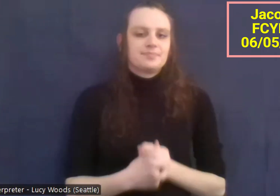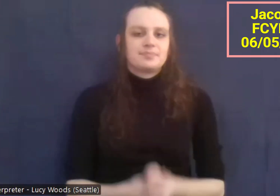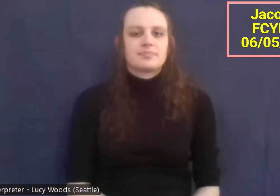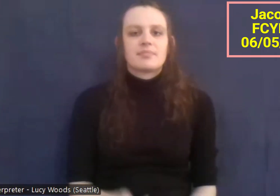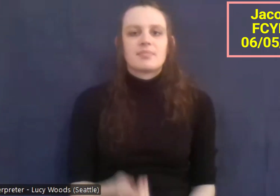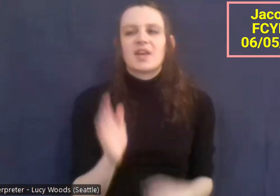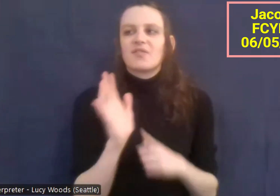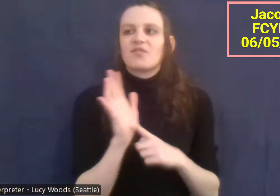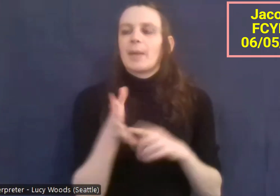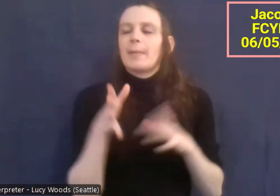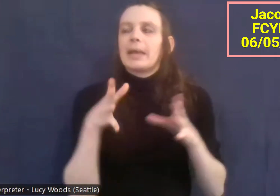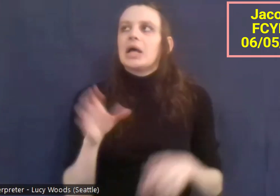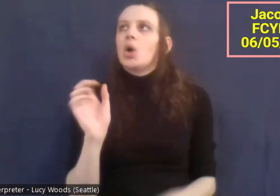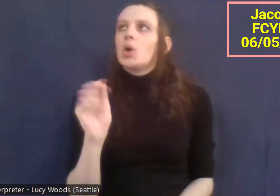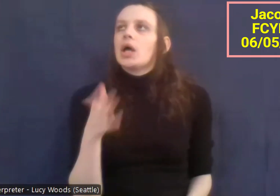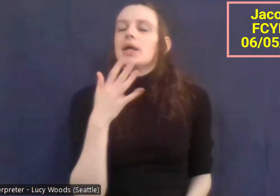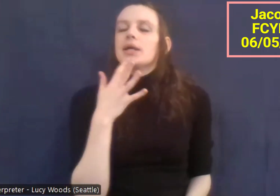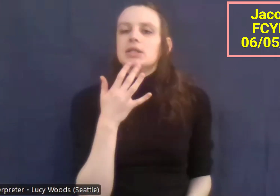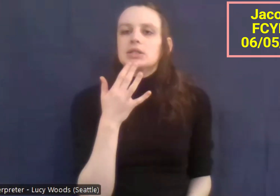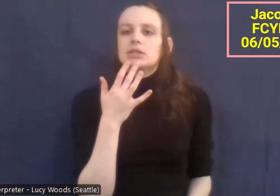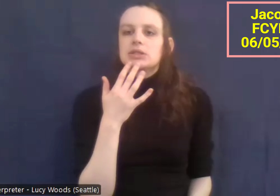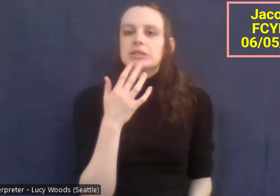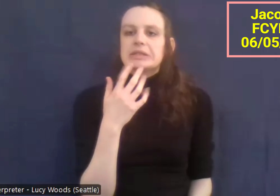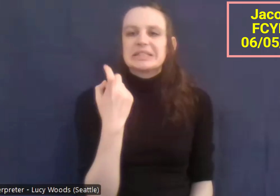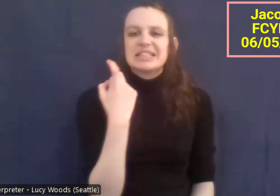5 minutes left. Lately,